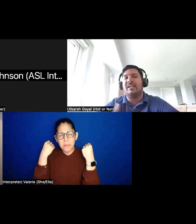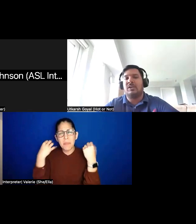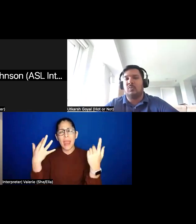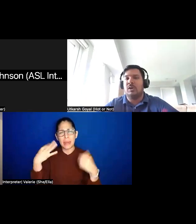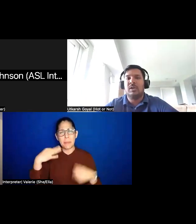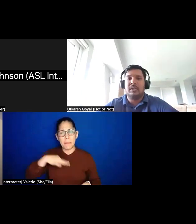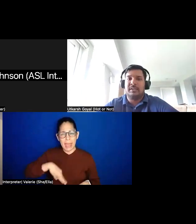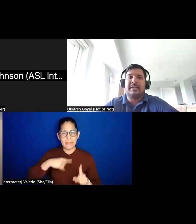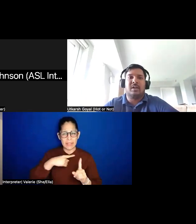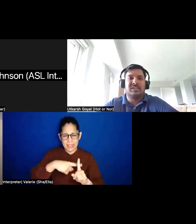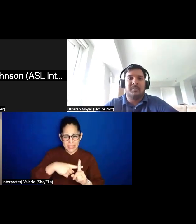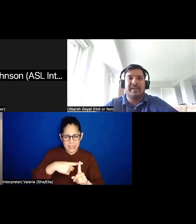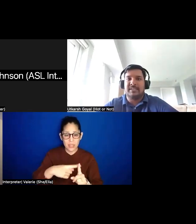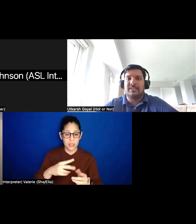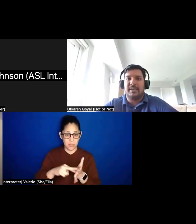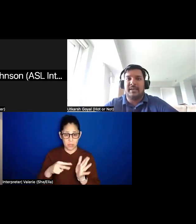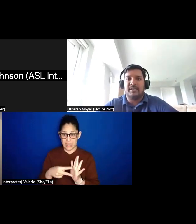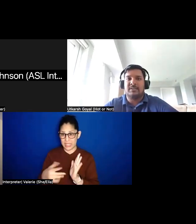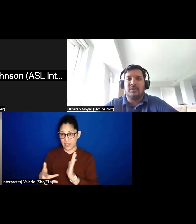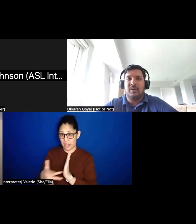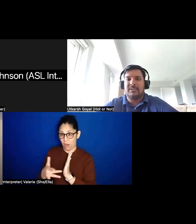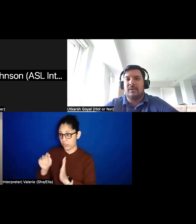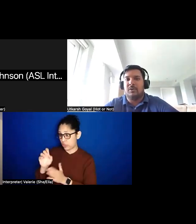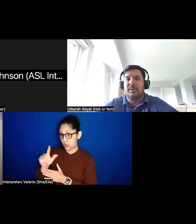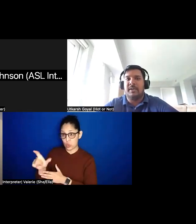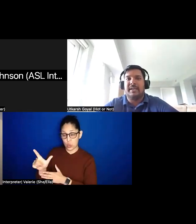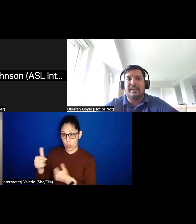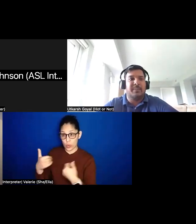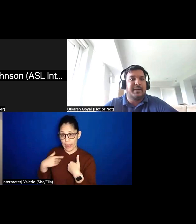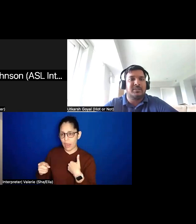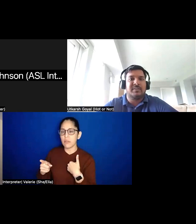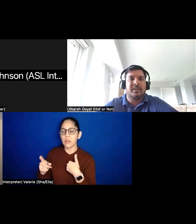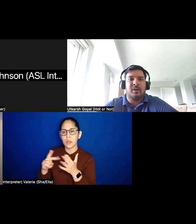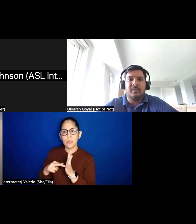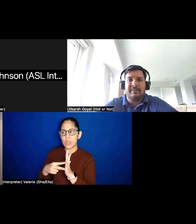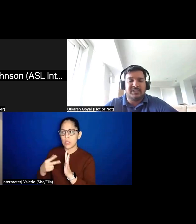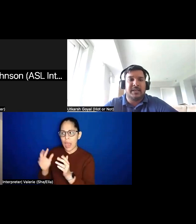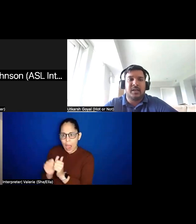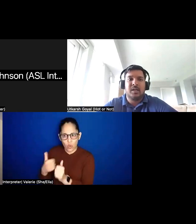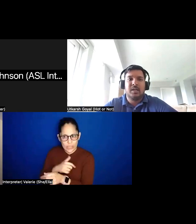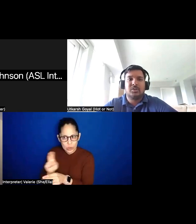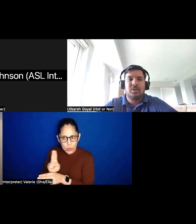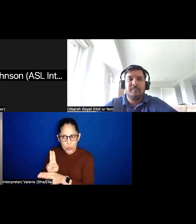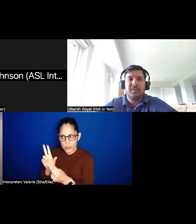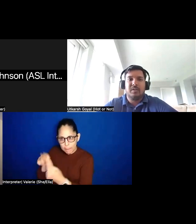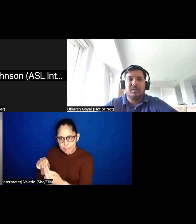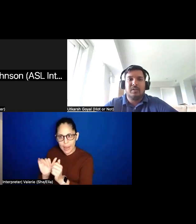it's like any other tool that technology provides us, right? It is on to us, how do we take advantage of that or how do we leverage that?